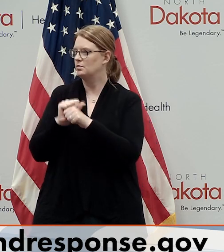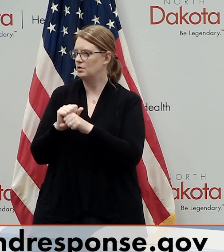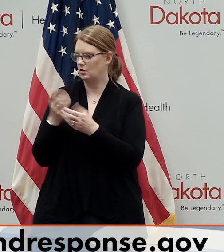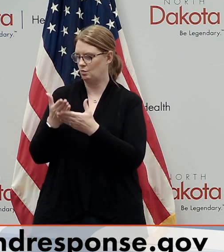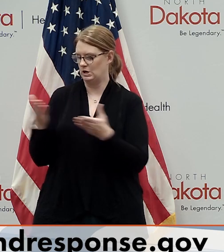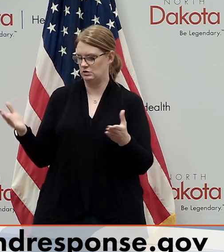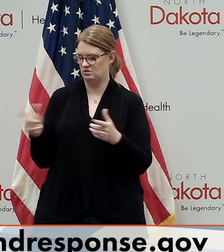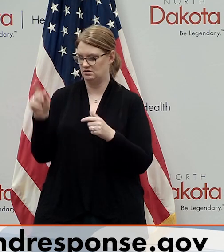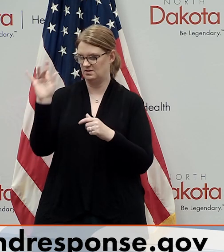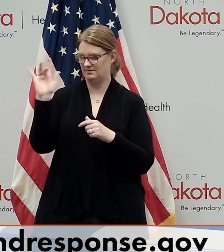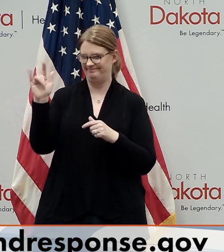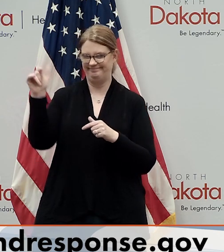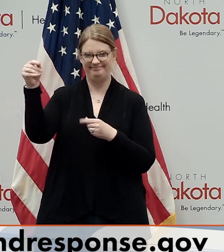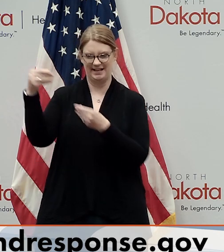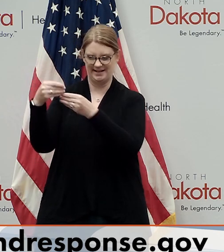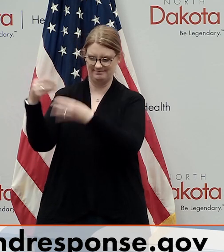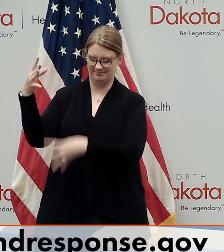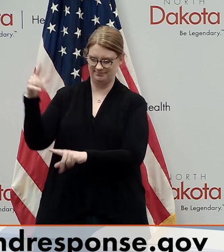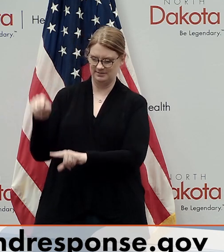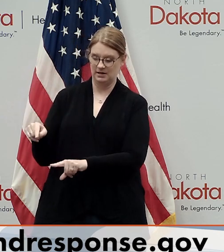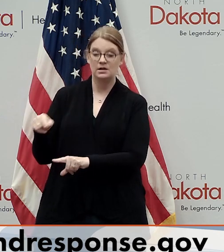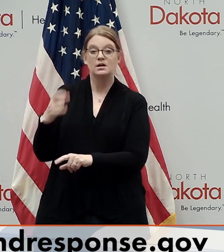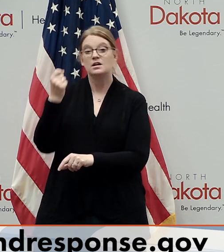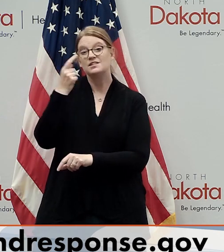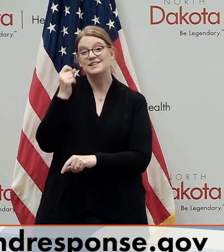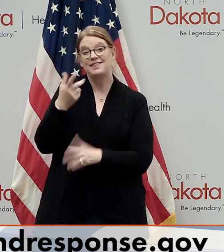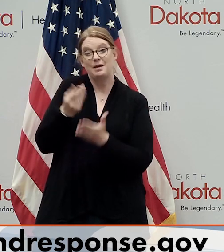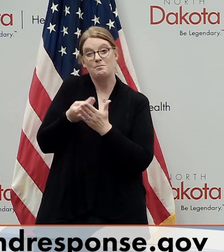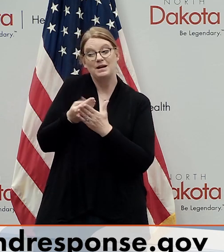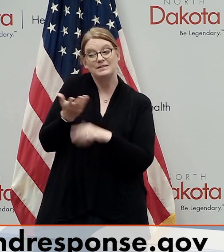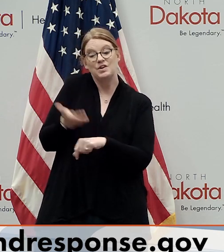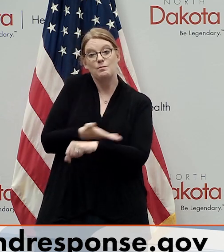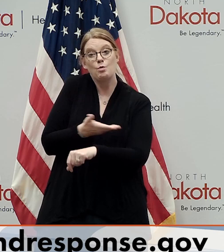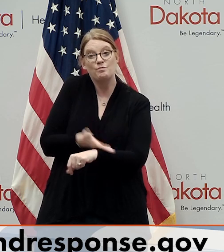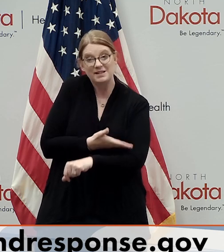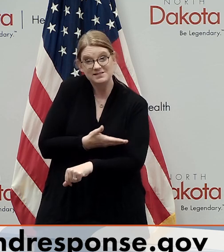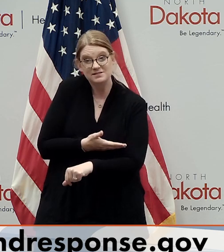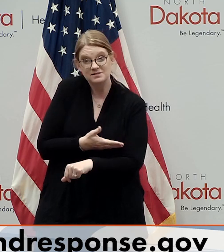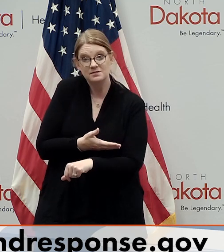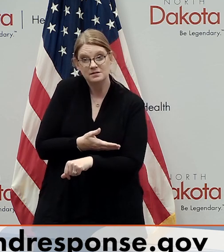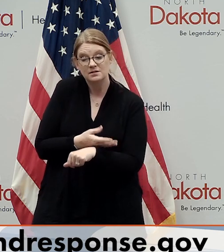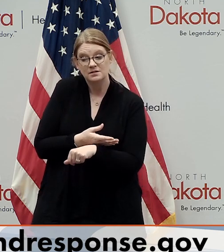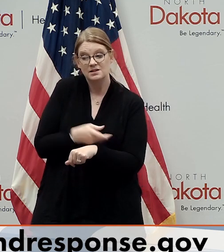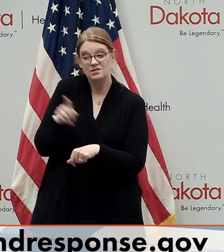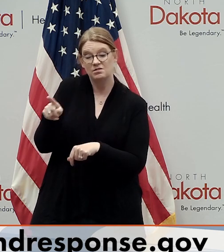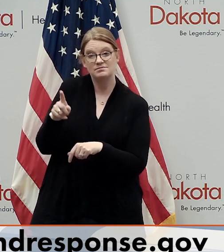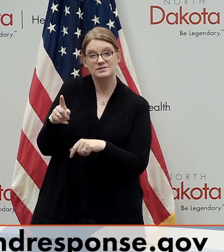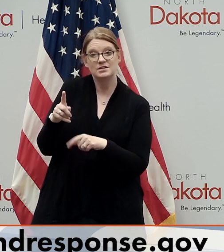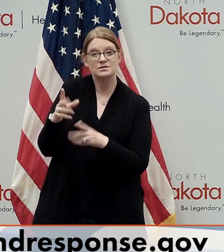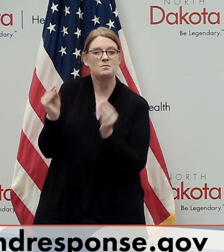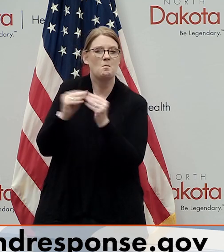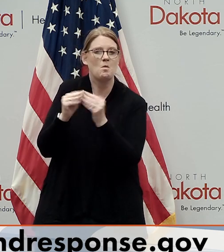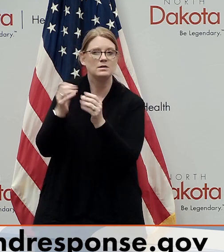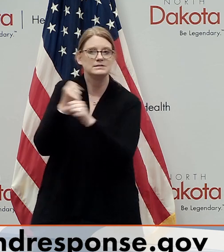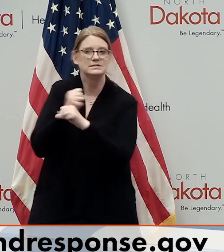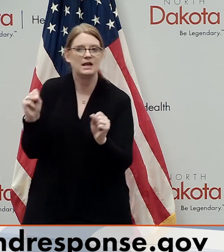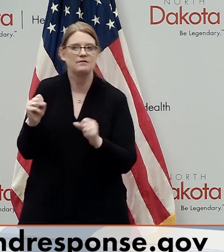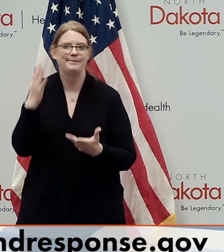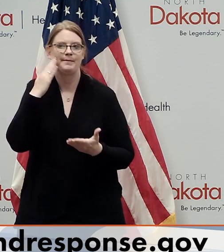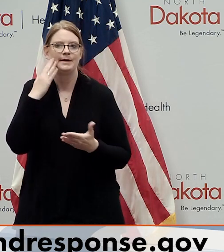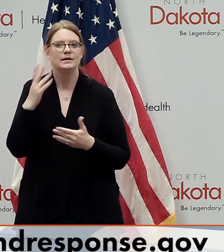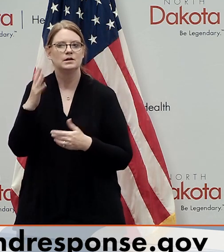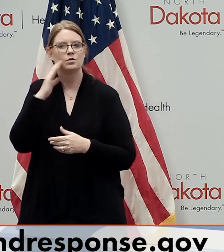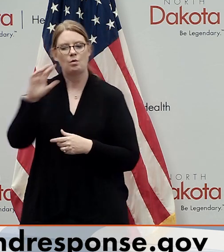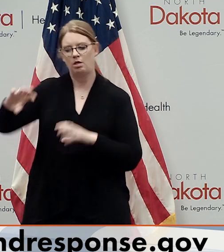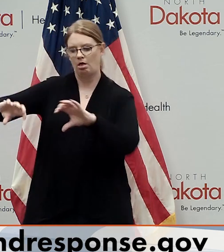again, these are for improvements that you may be making within your own business, whether it's touchless faucets